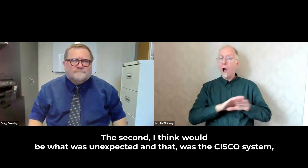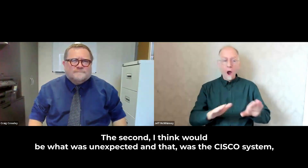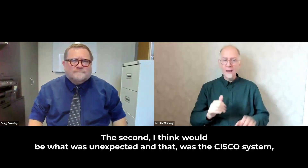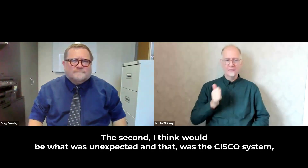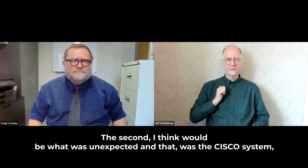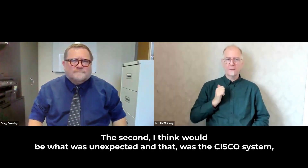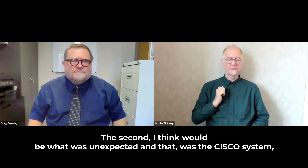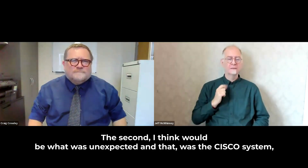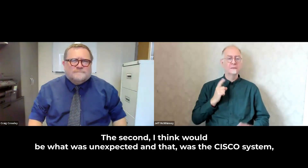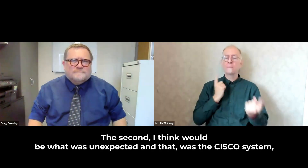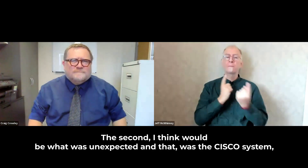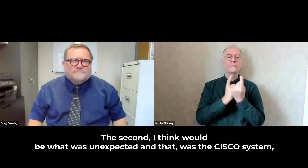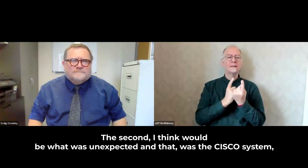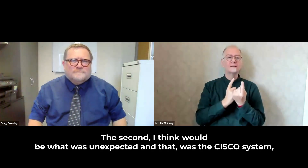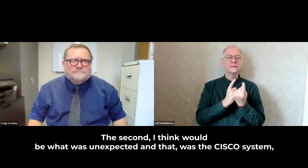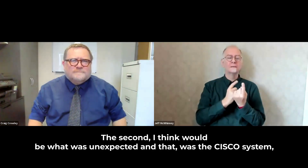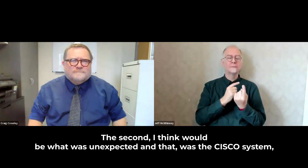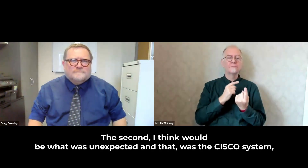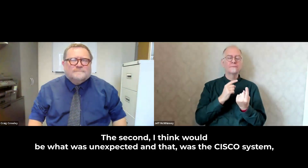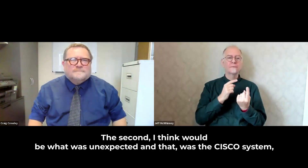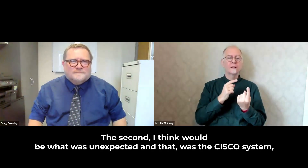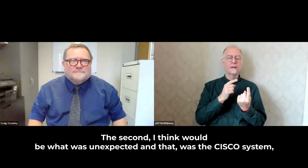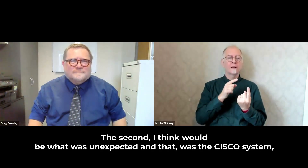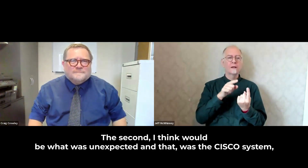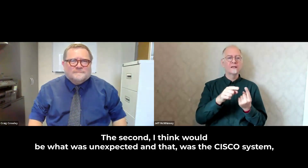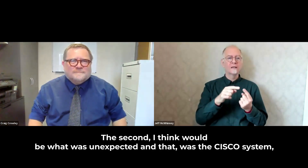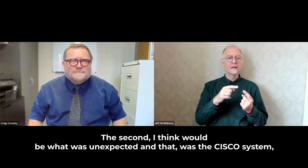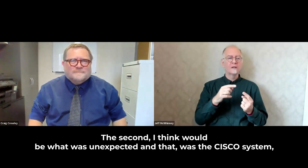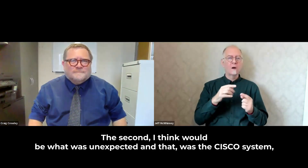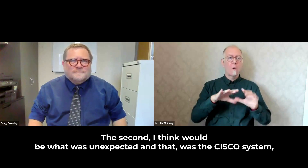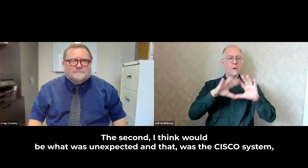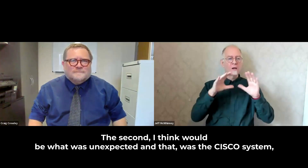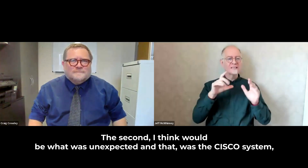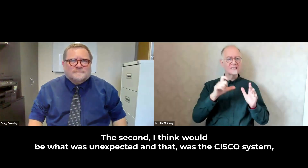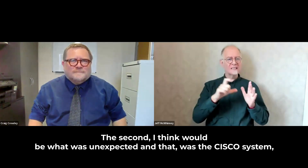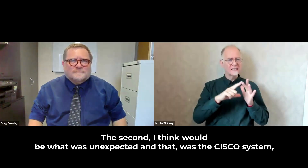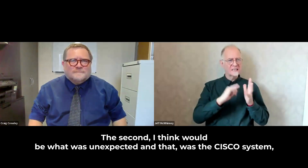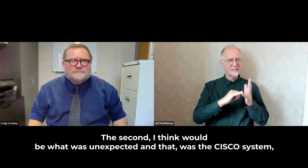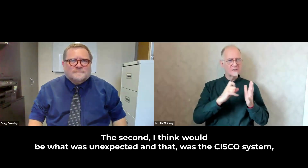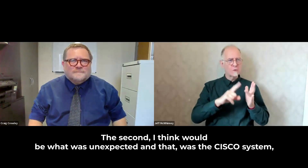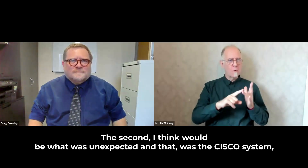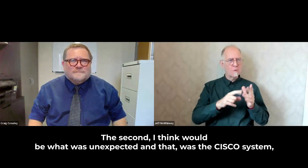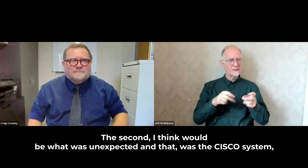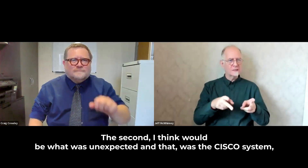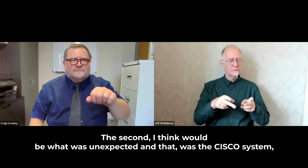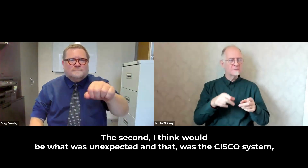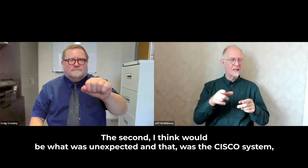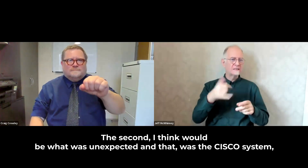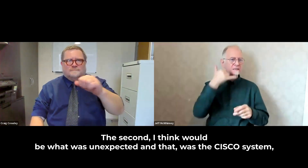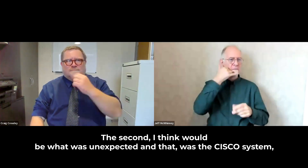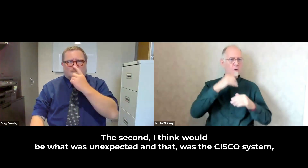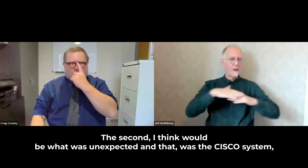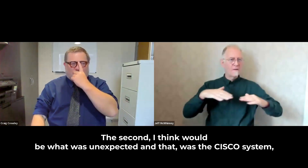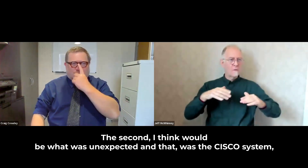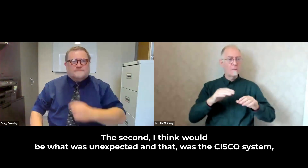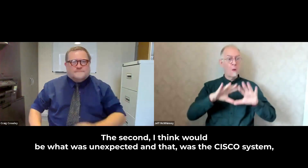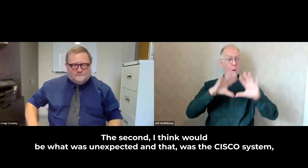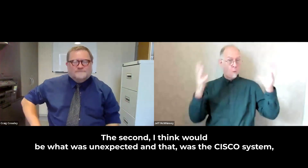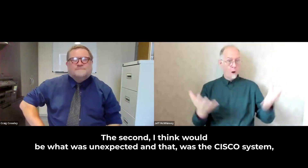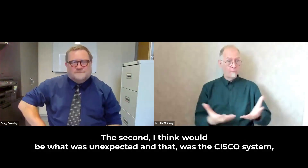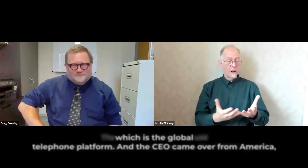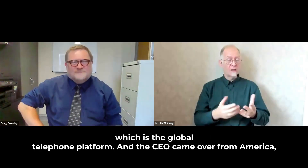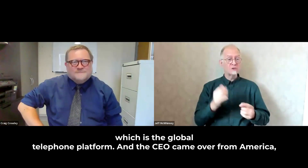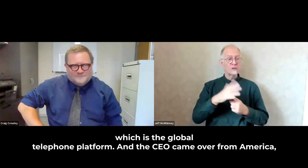would be what was unexpected. And that was the